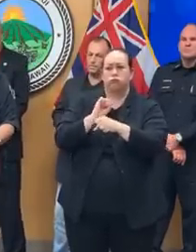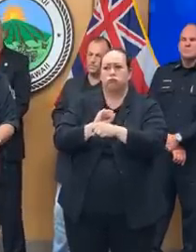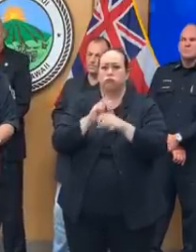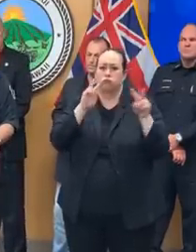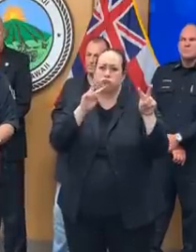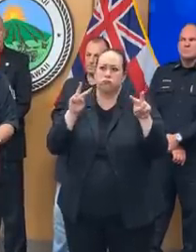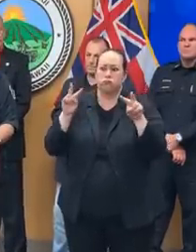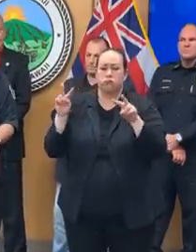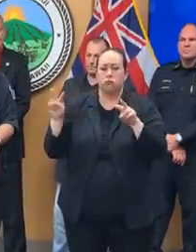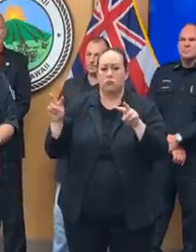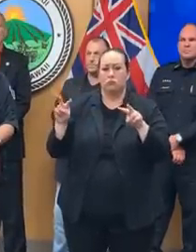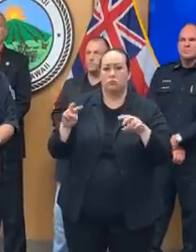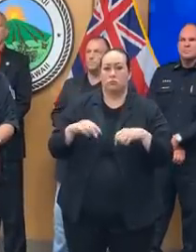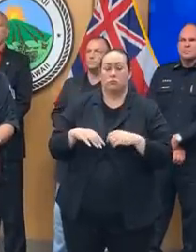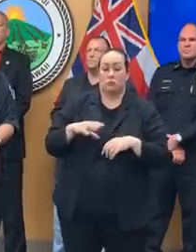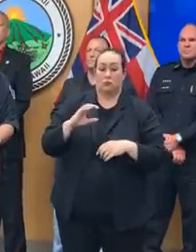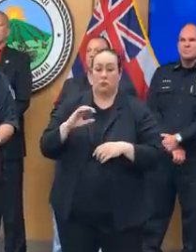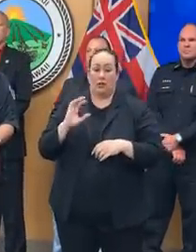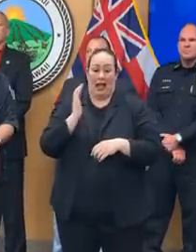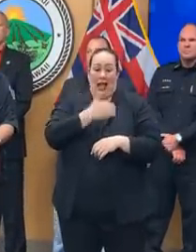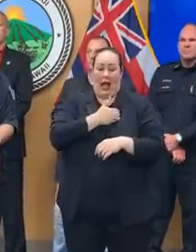we had in our EOC